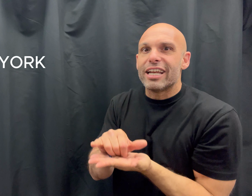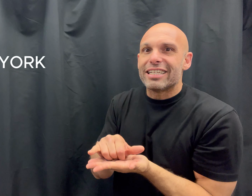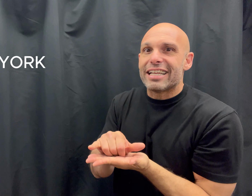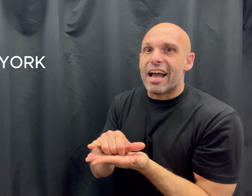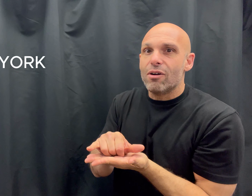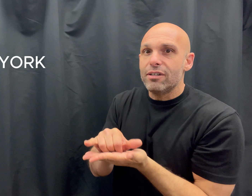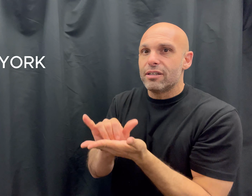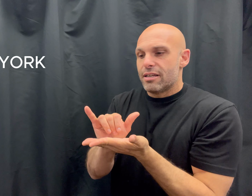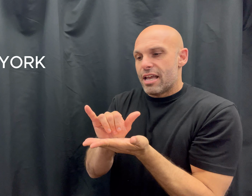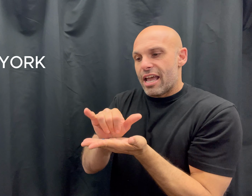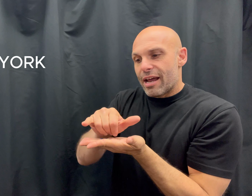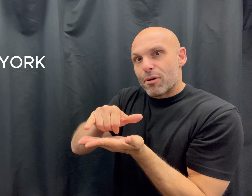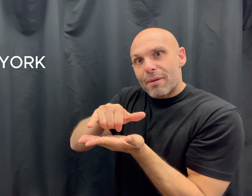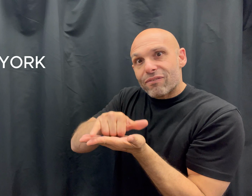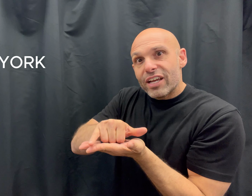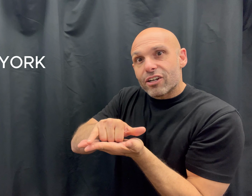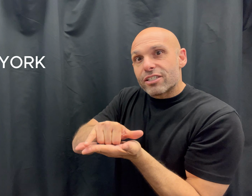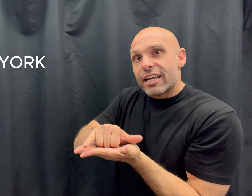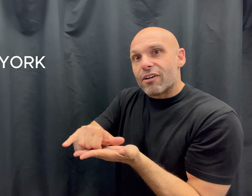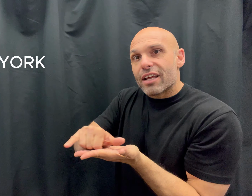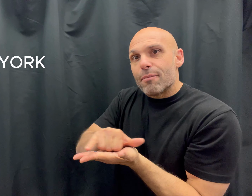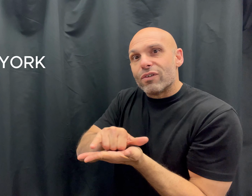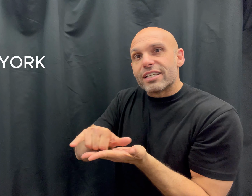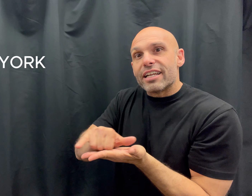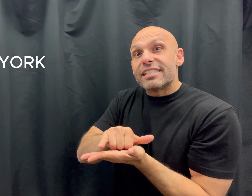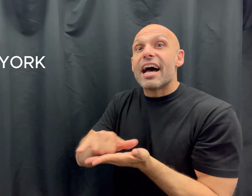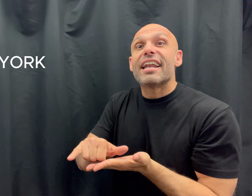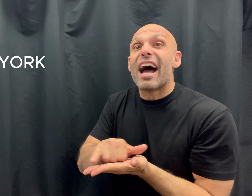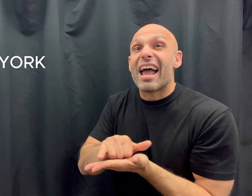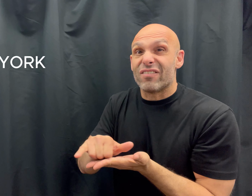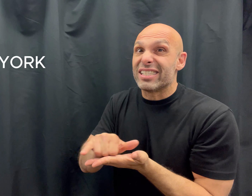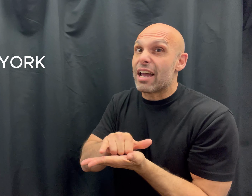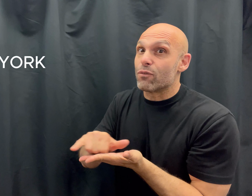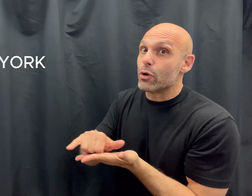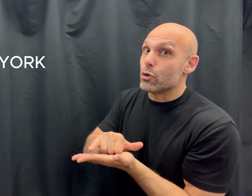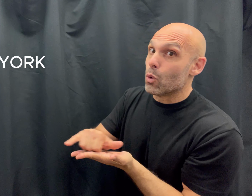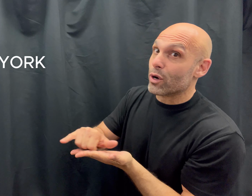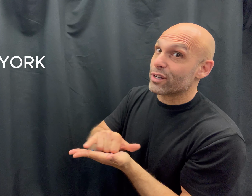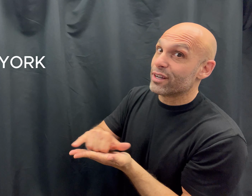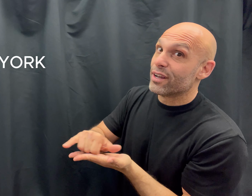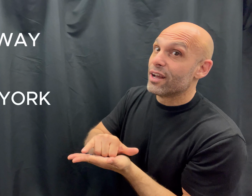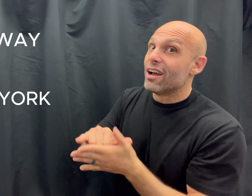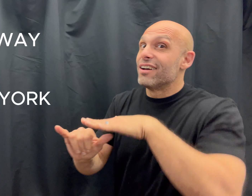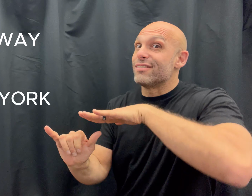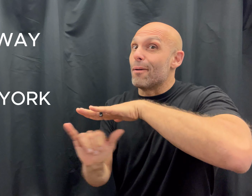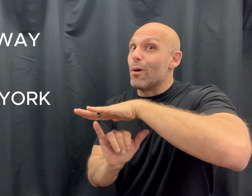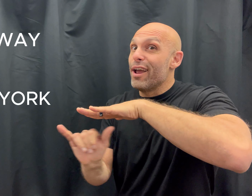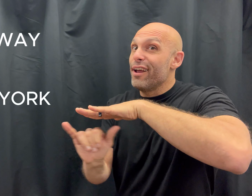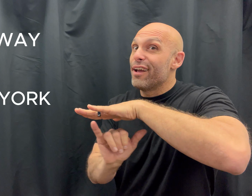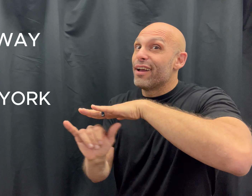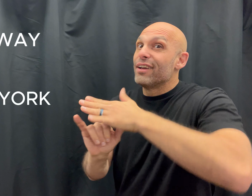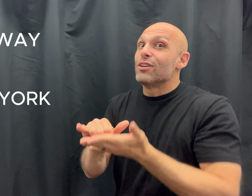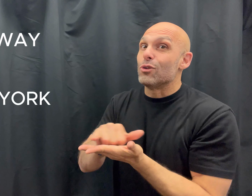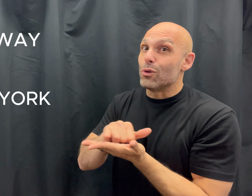it down, and I put my fingers down and move it side to side, I have the sign for New York. Subway, New